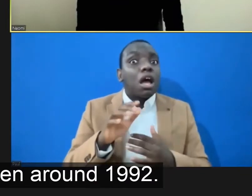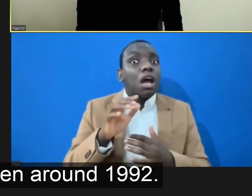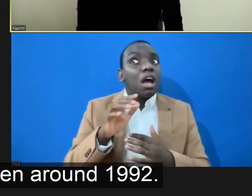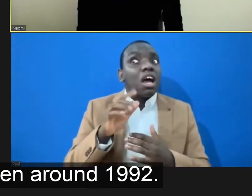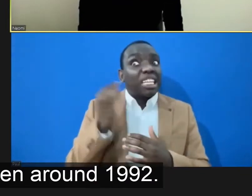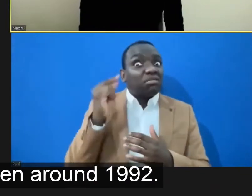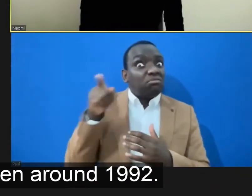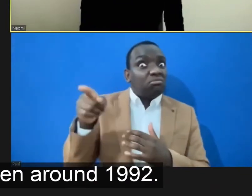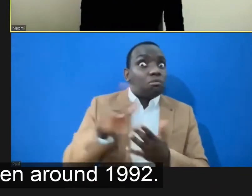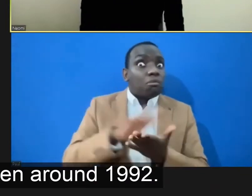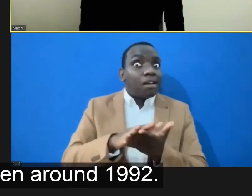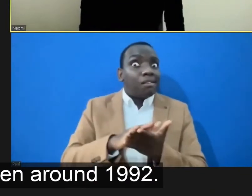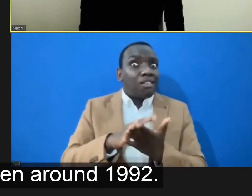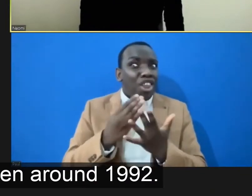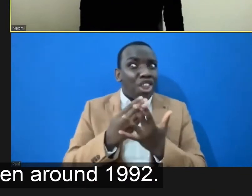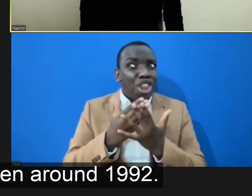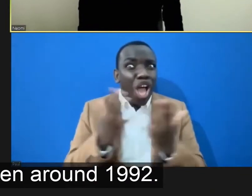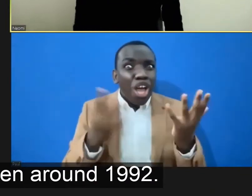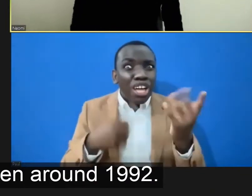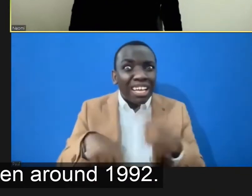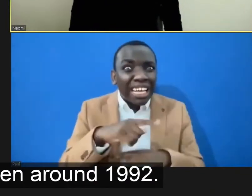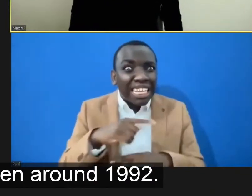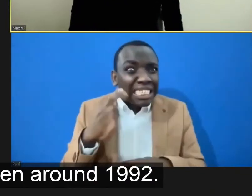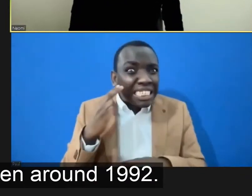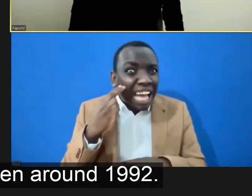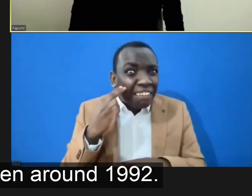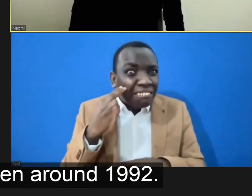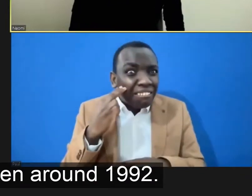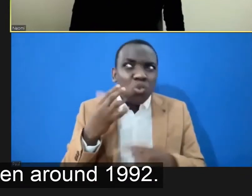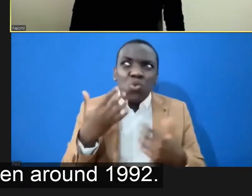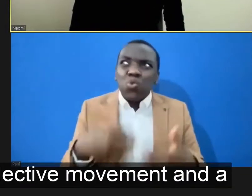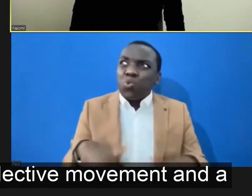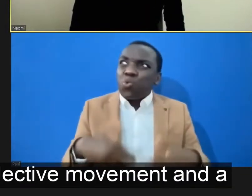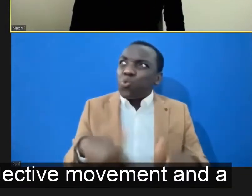might have been around 1992.